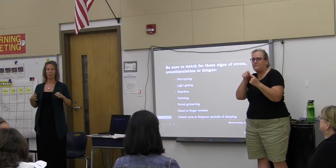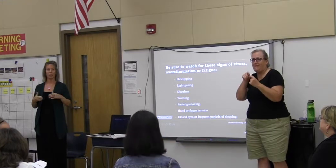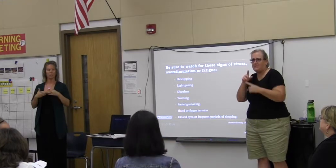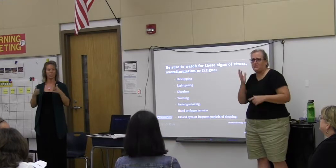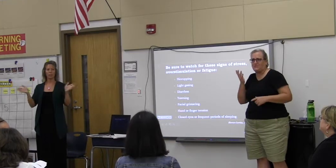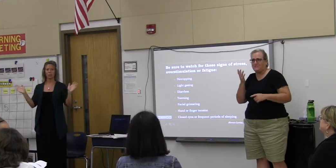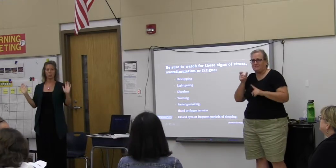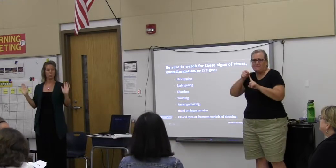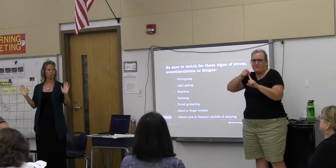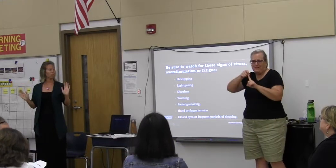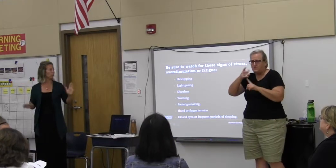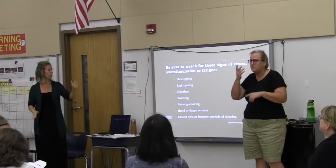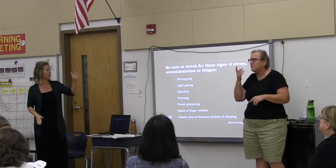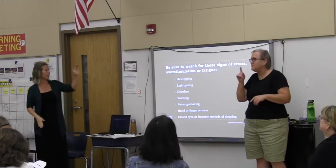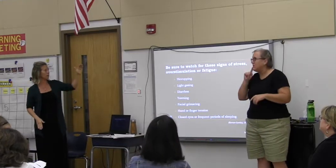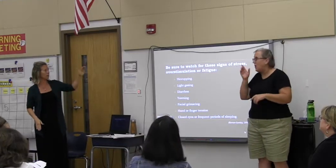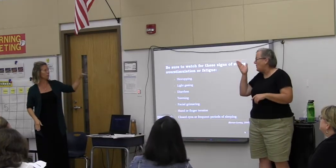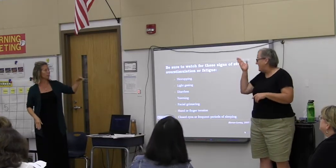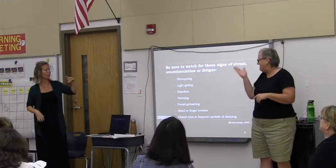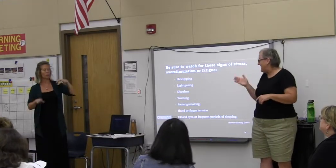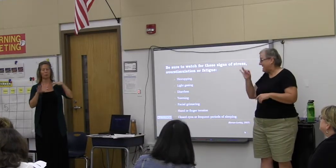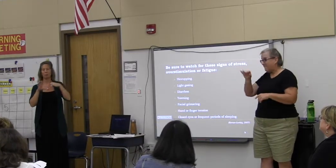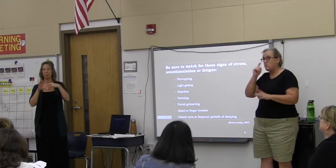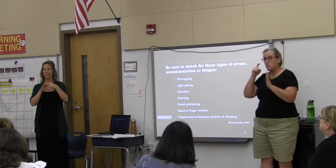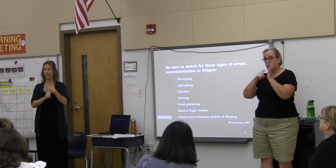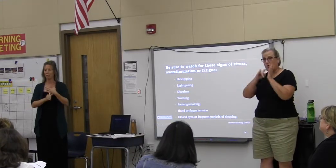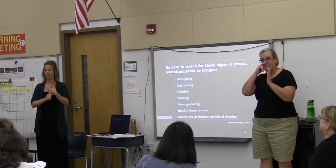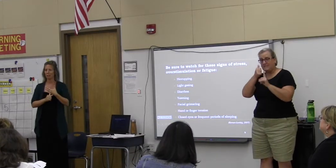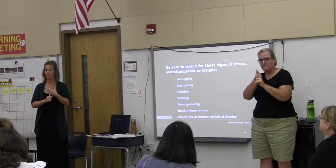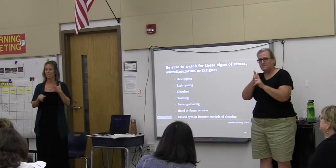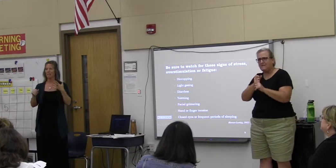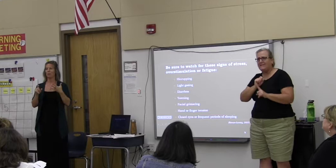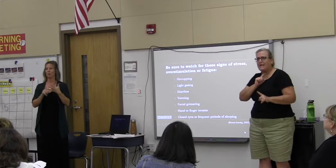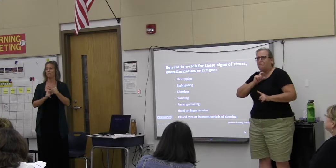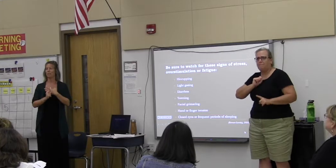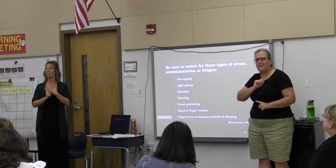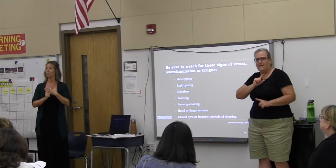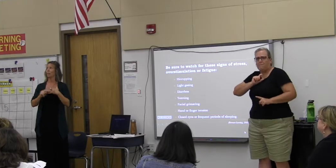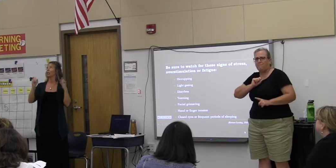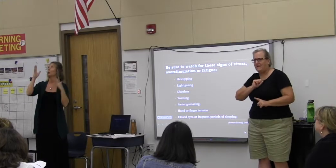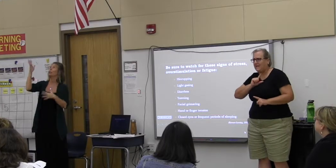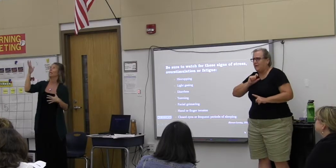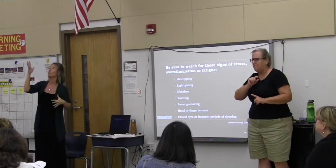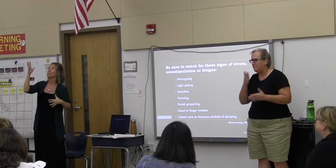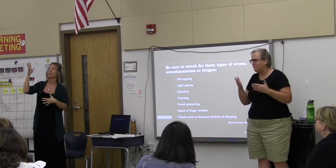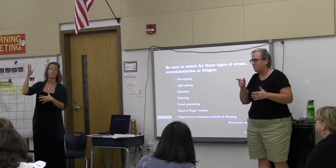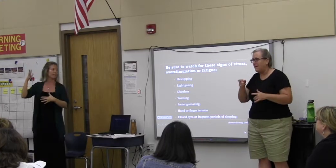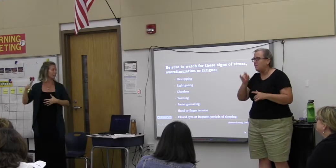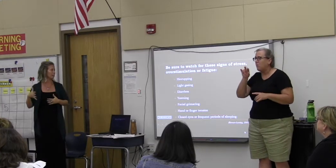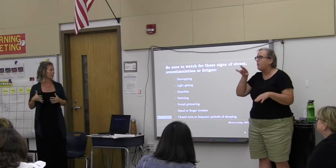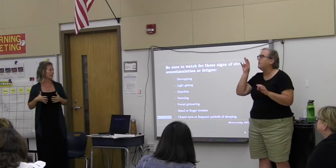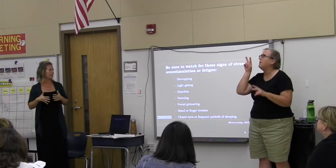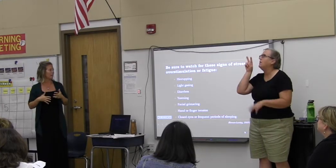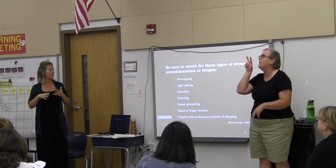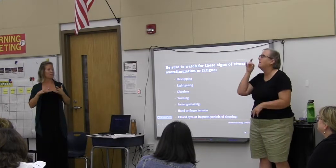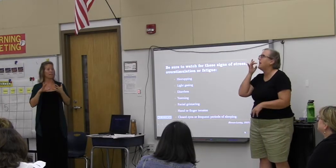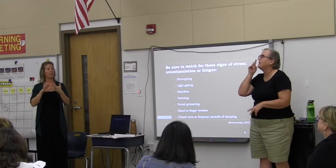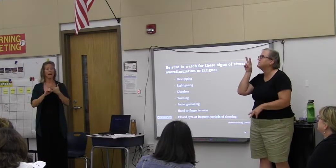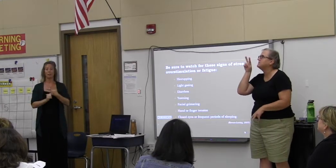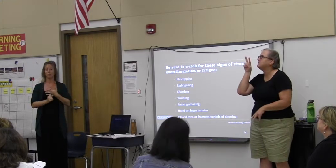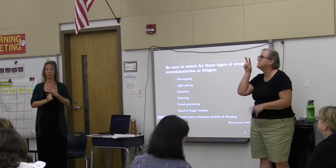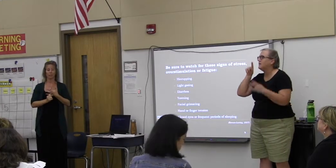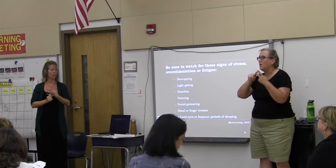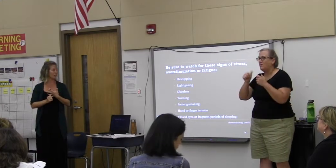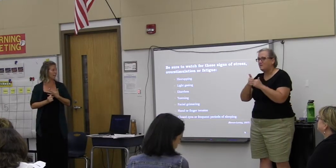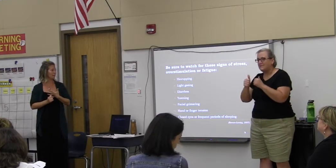have CVI. This kind of goes across the board. If you see a kiddo who might be hiccuping, if you see a little one who gazes at the lights a lot, if they